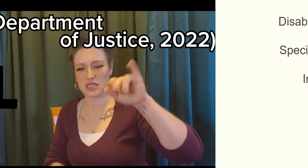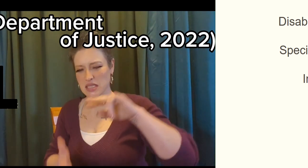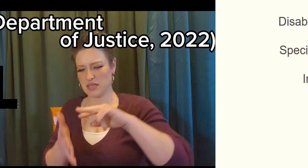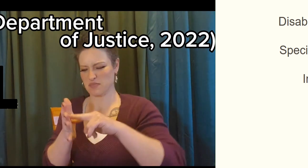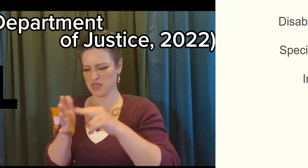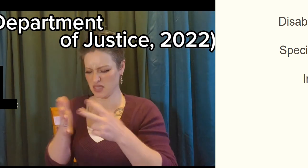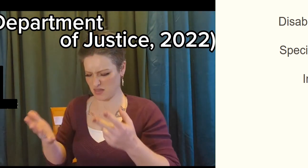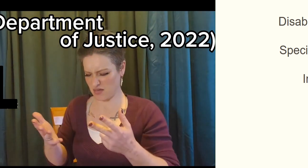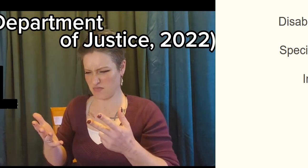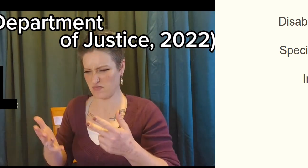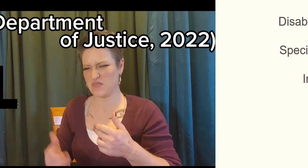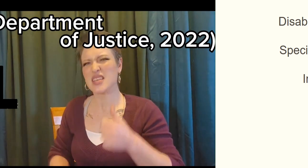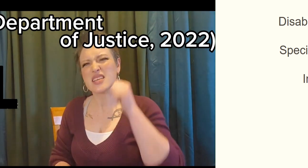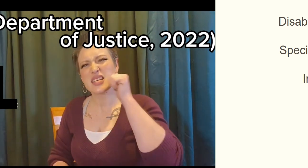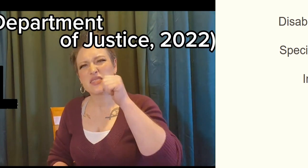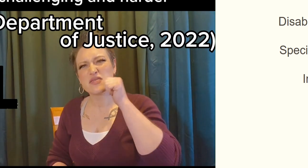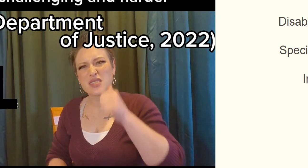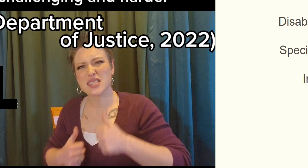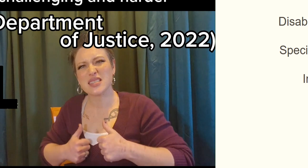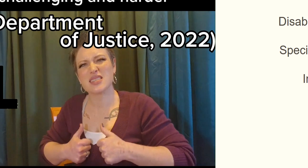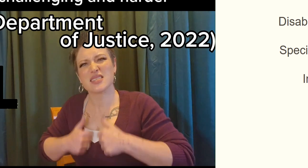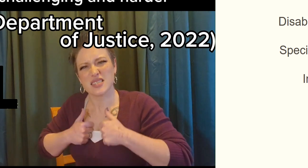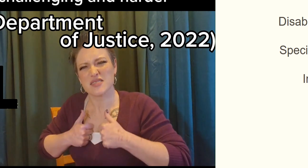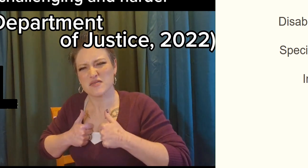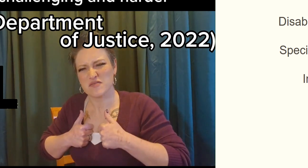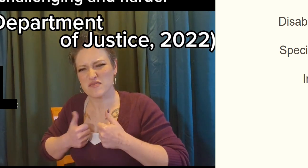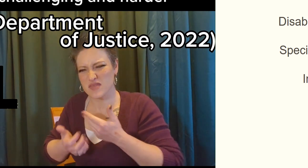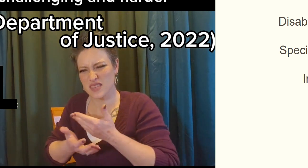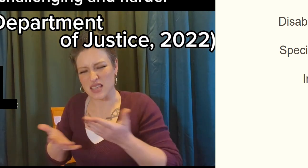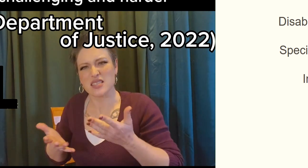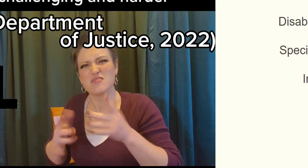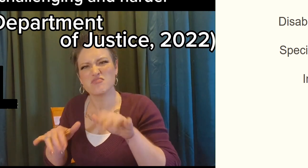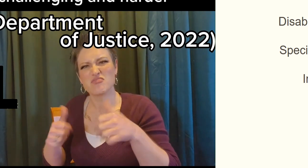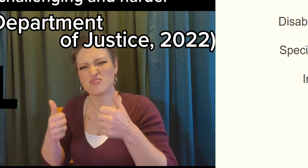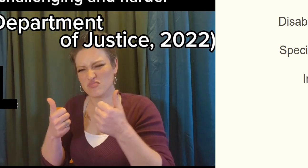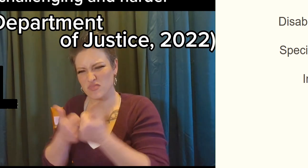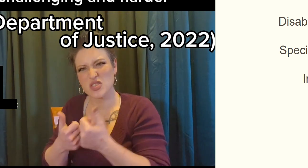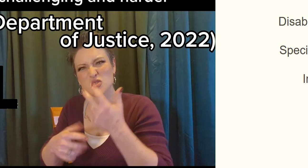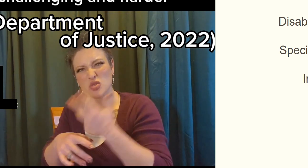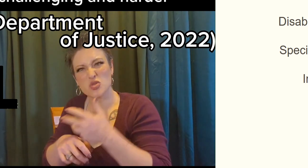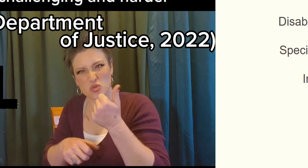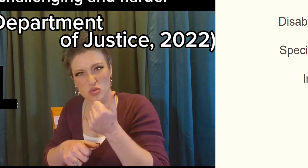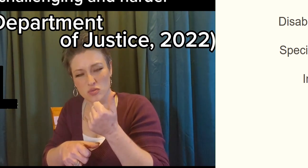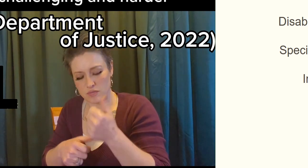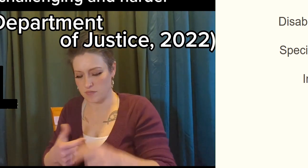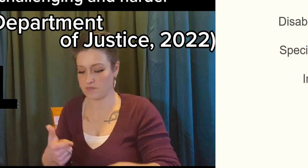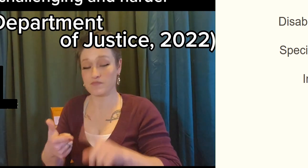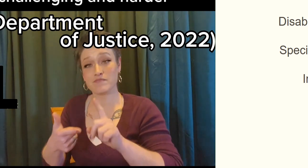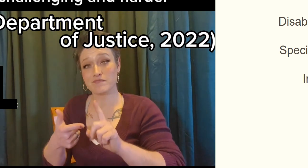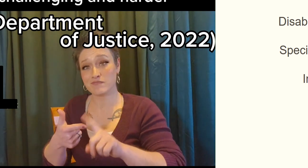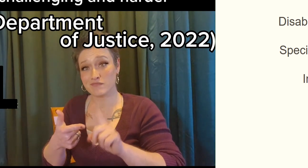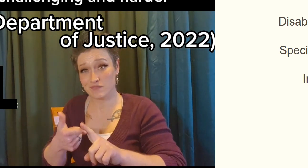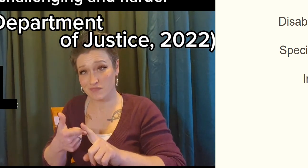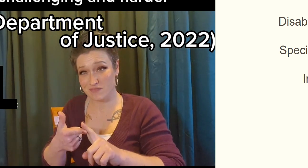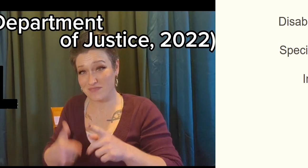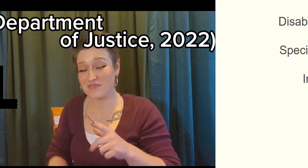someone with a disability, and that really impacts their everyday life and makes it challenging and